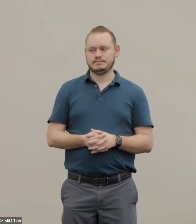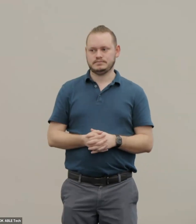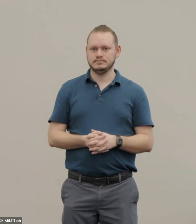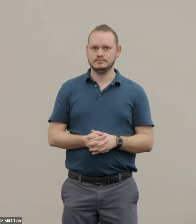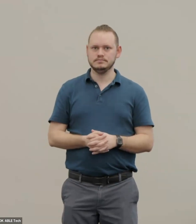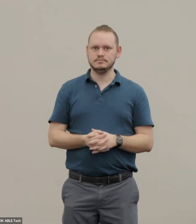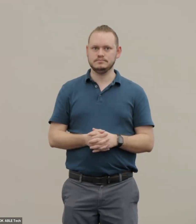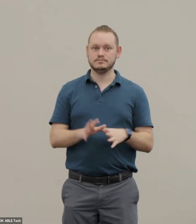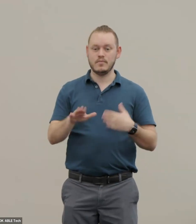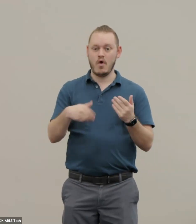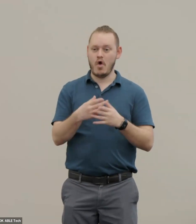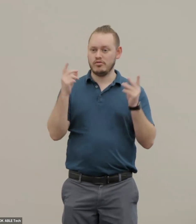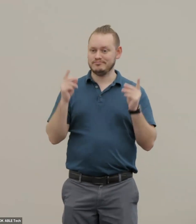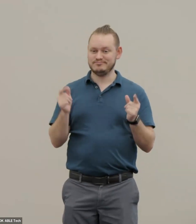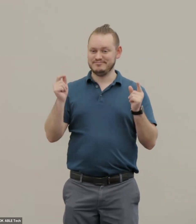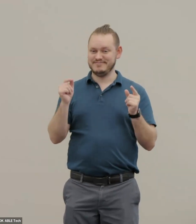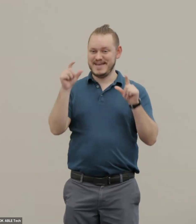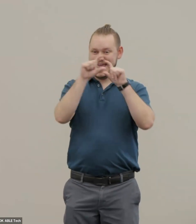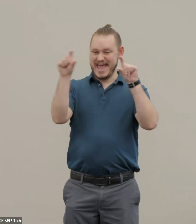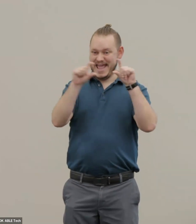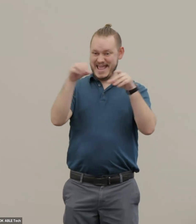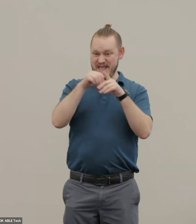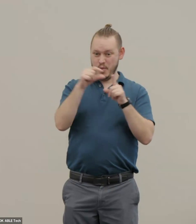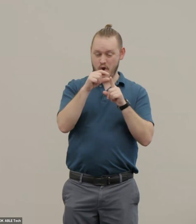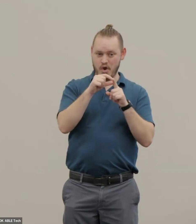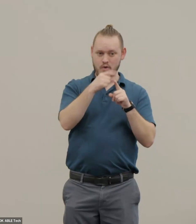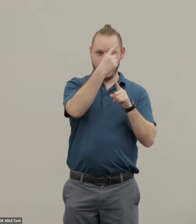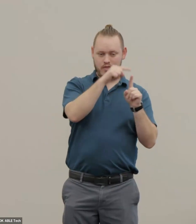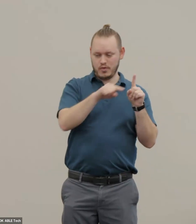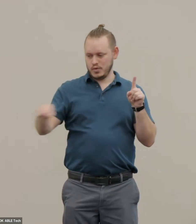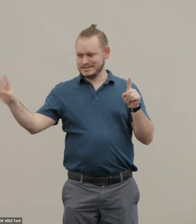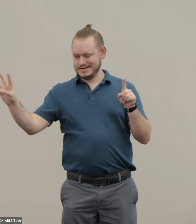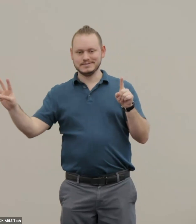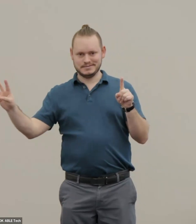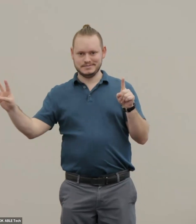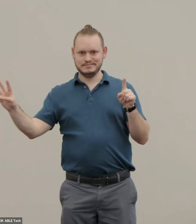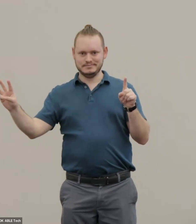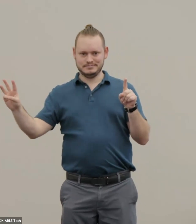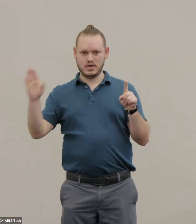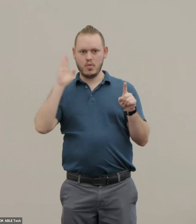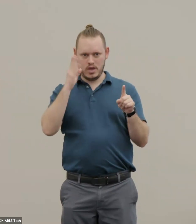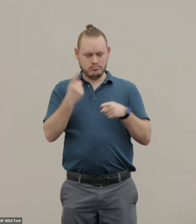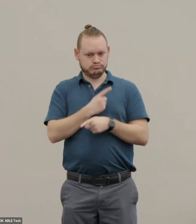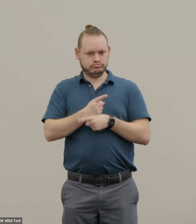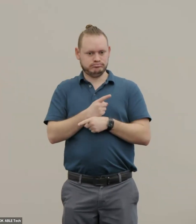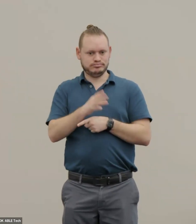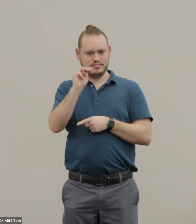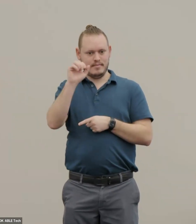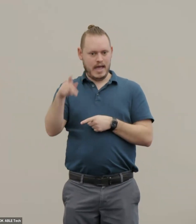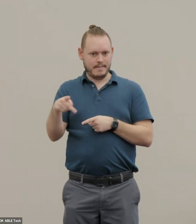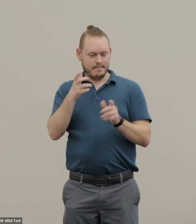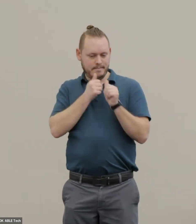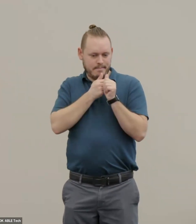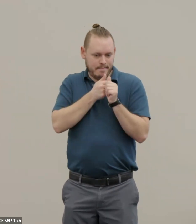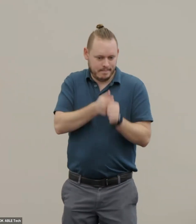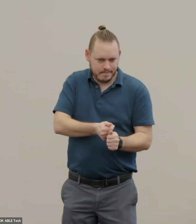of the default headings in Word, heading 1 through heading 6, will properly map to